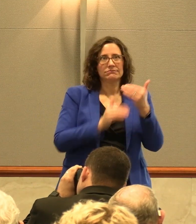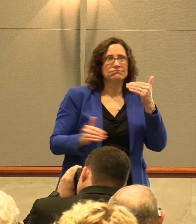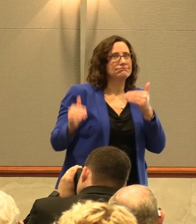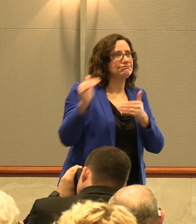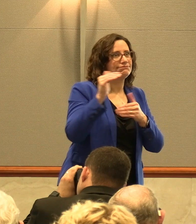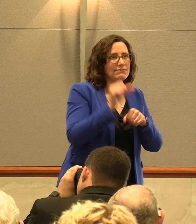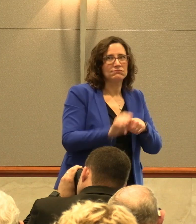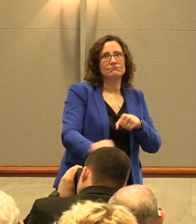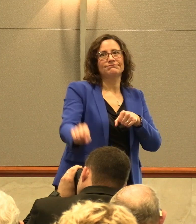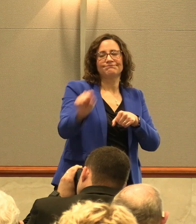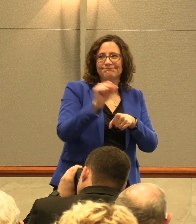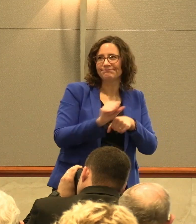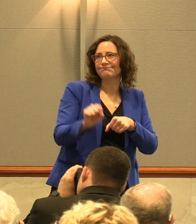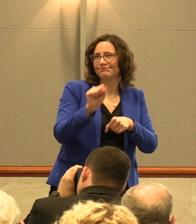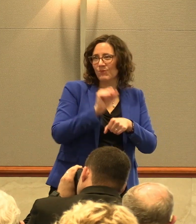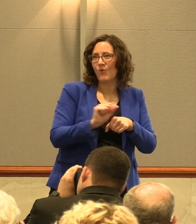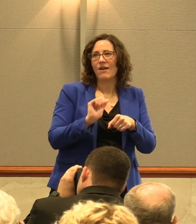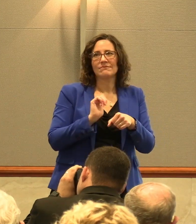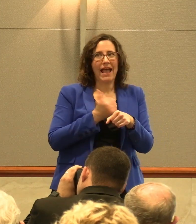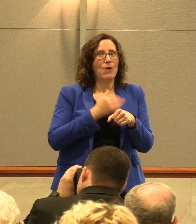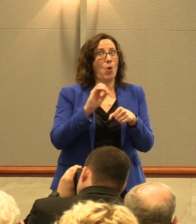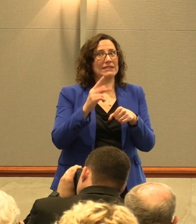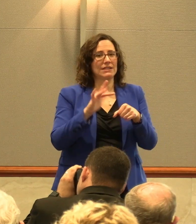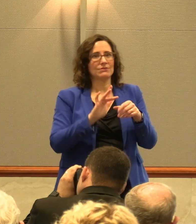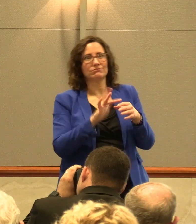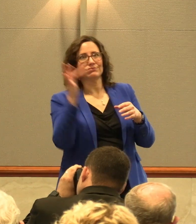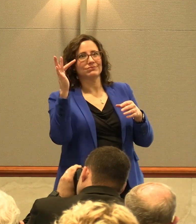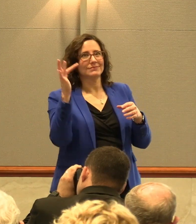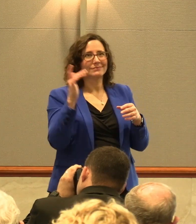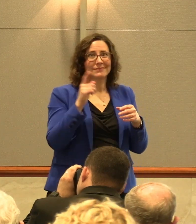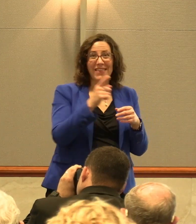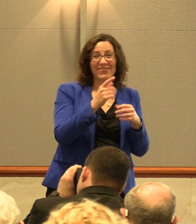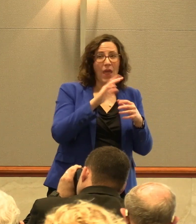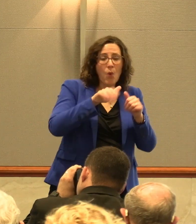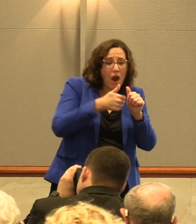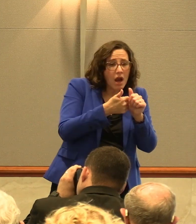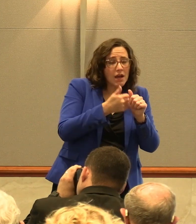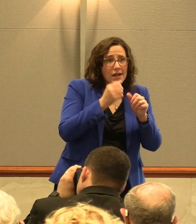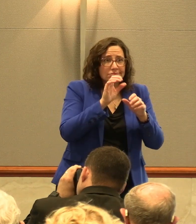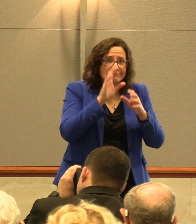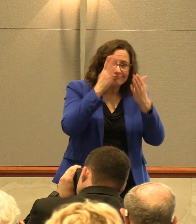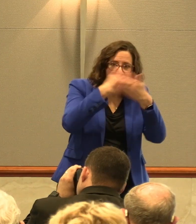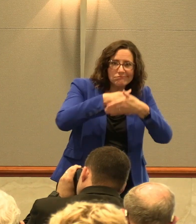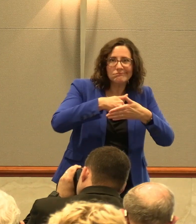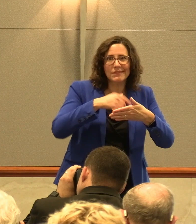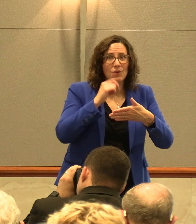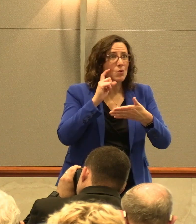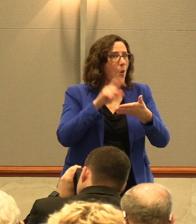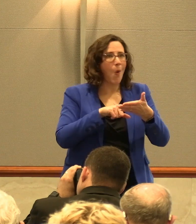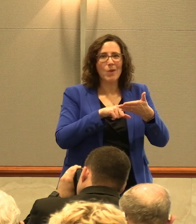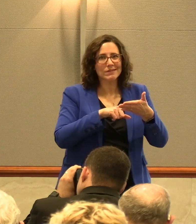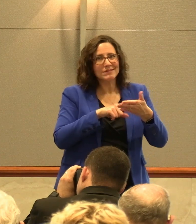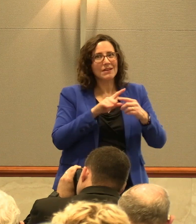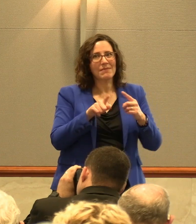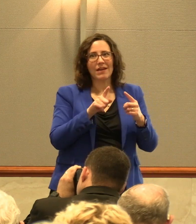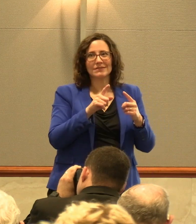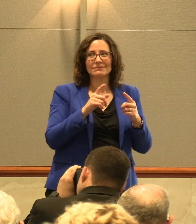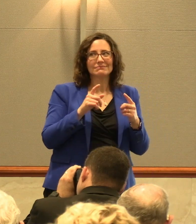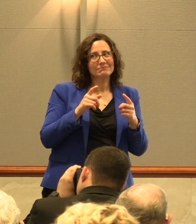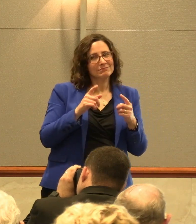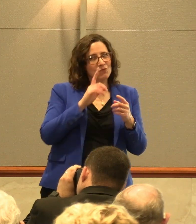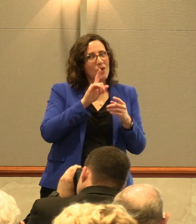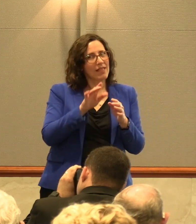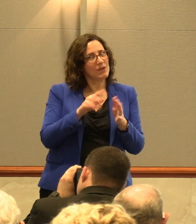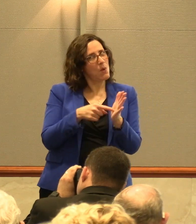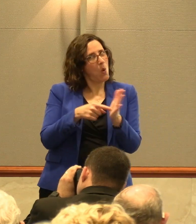that makes our organization shine, often behind the scenes and without much notice by us all, so we